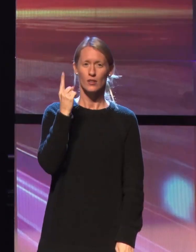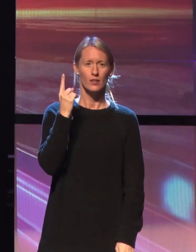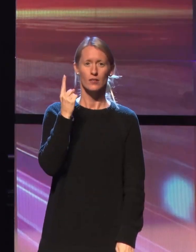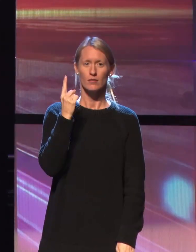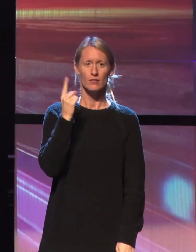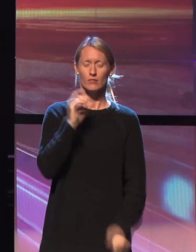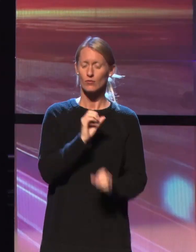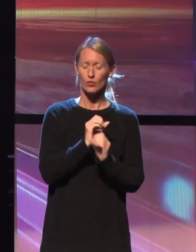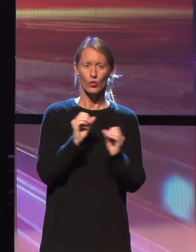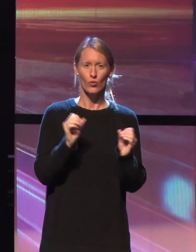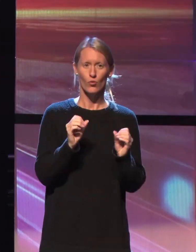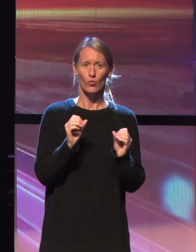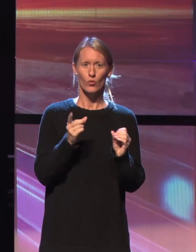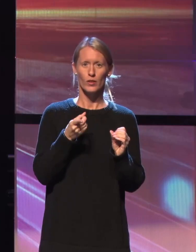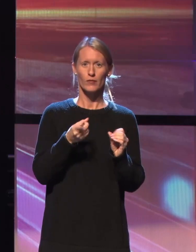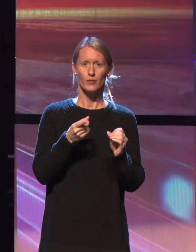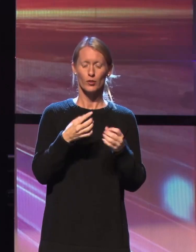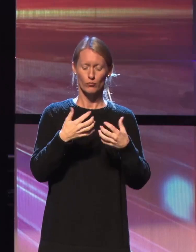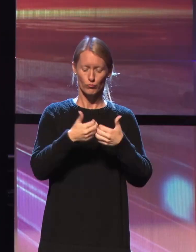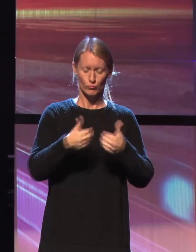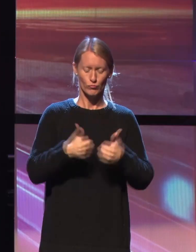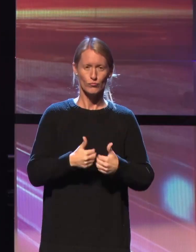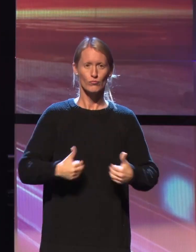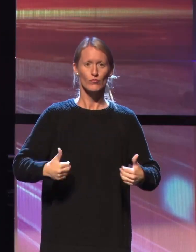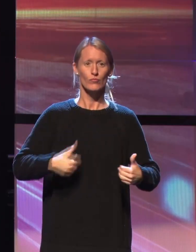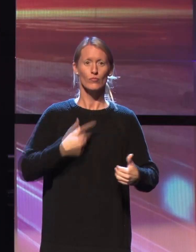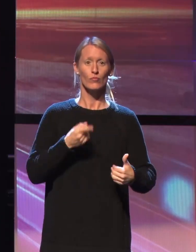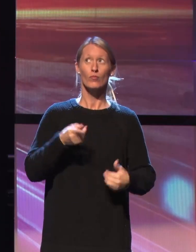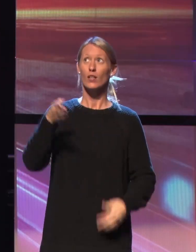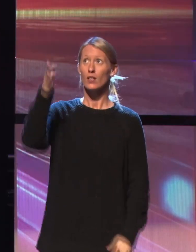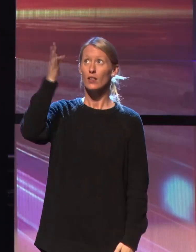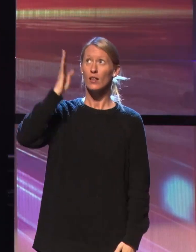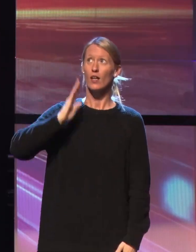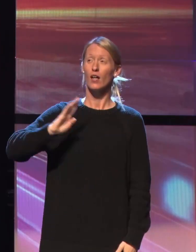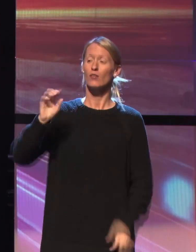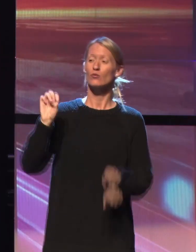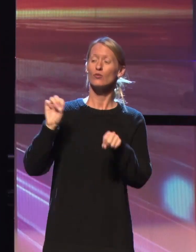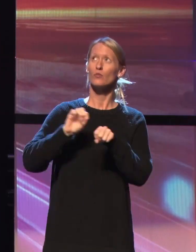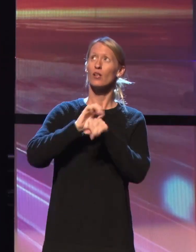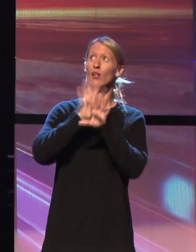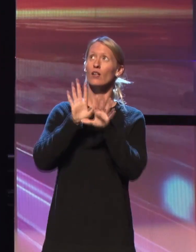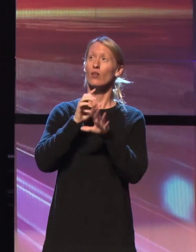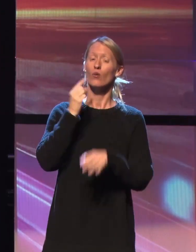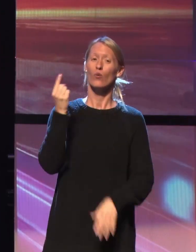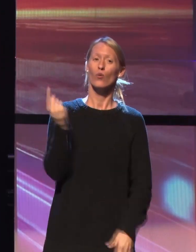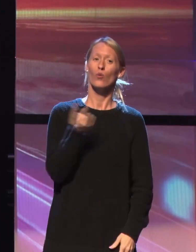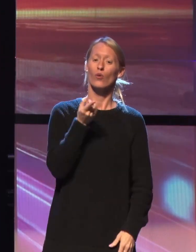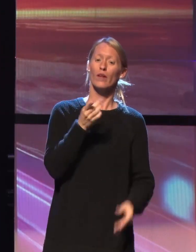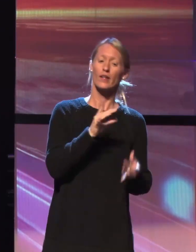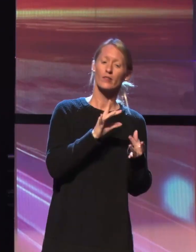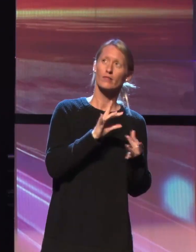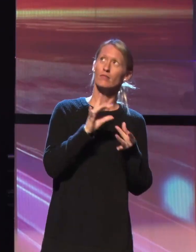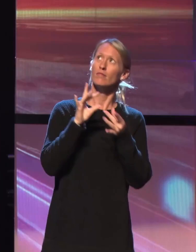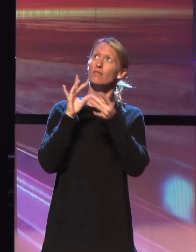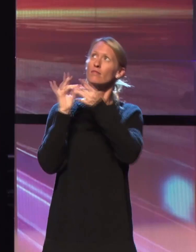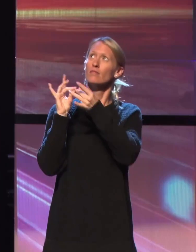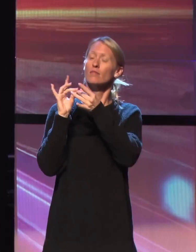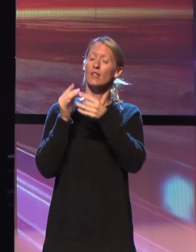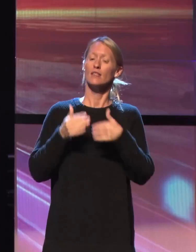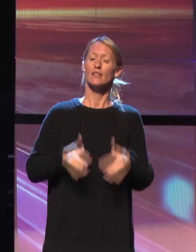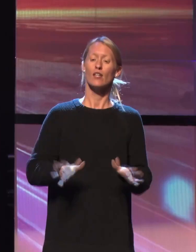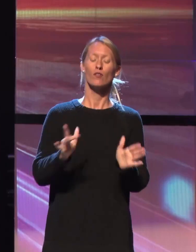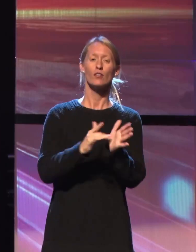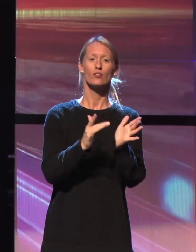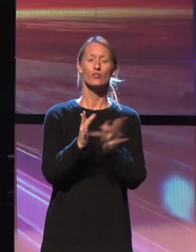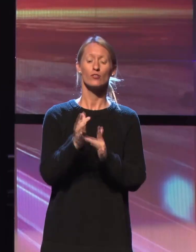were raised in a tradition that told you that God was so pure and the only way you could get to God was through this sacrifice of Jesus and you were the